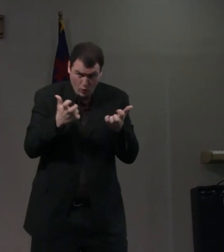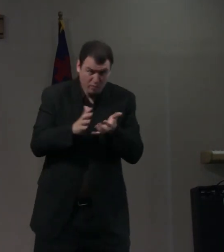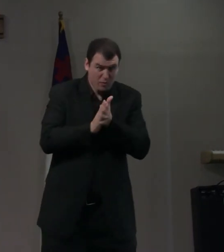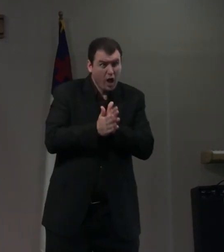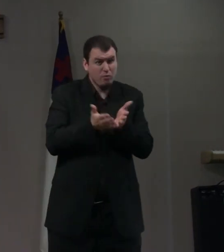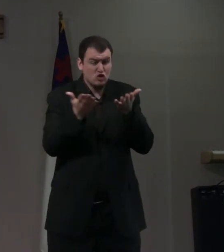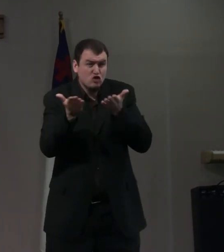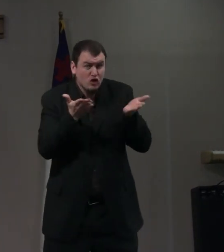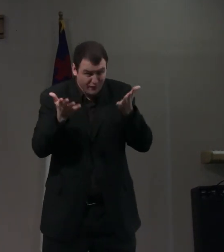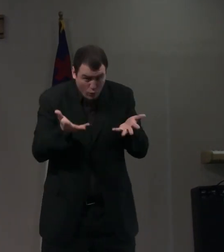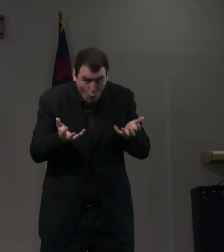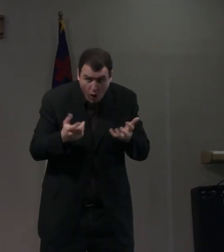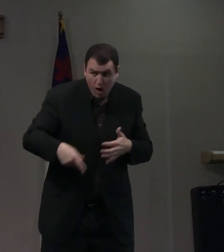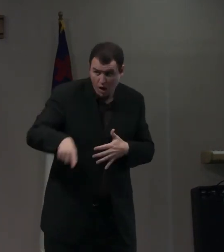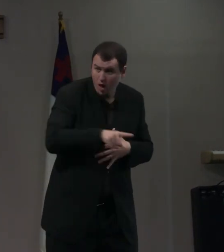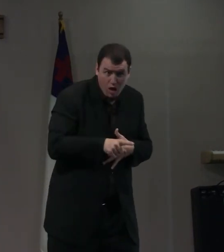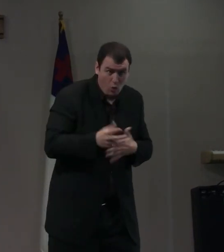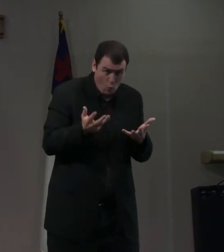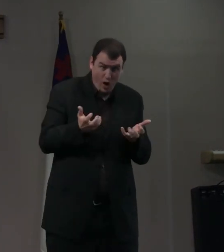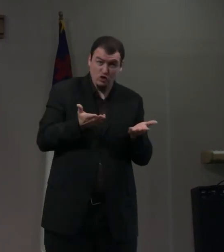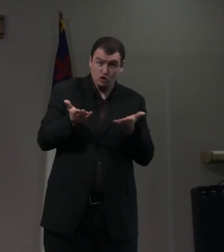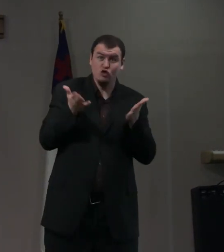I want to be a servant.